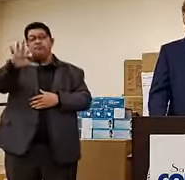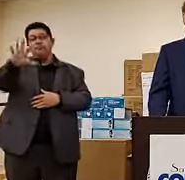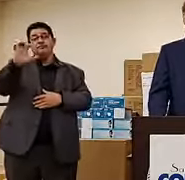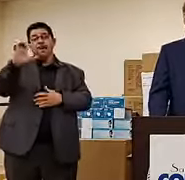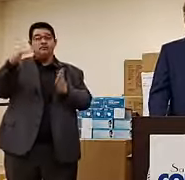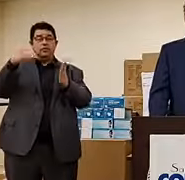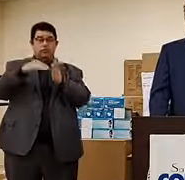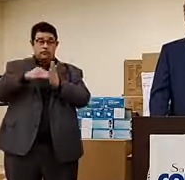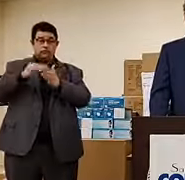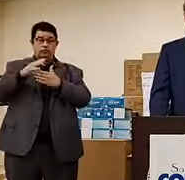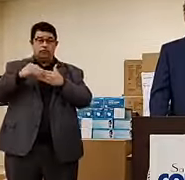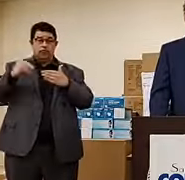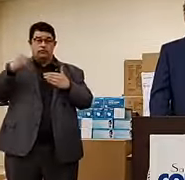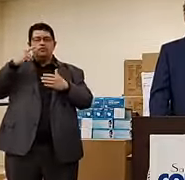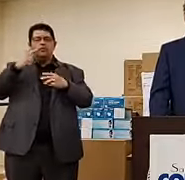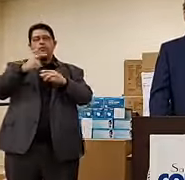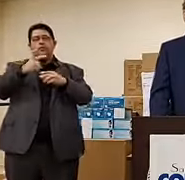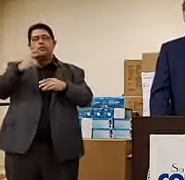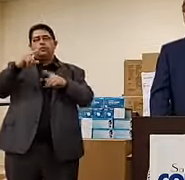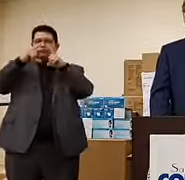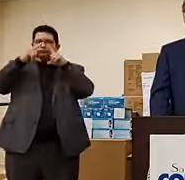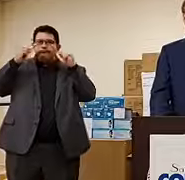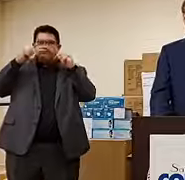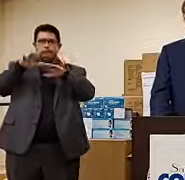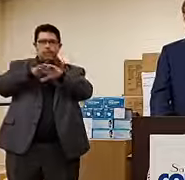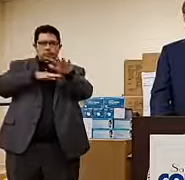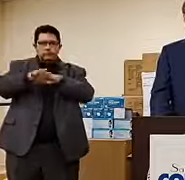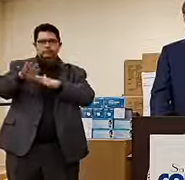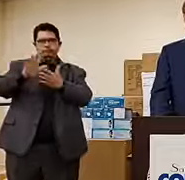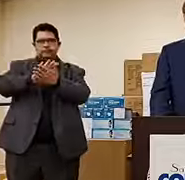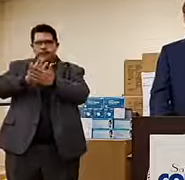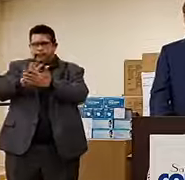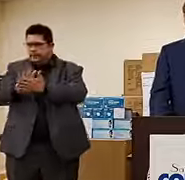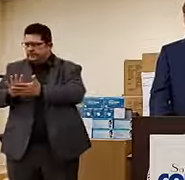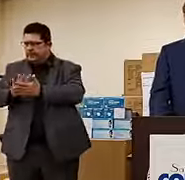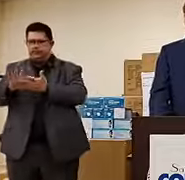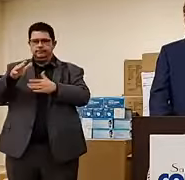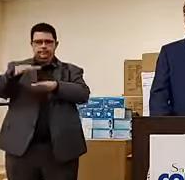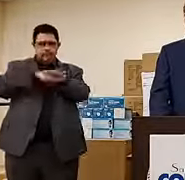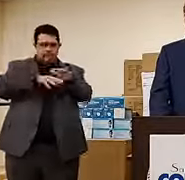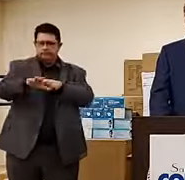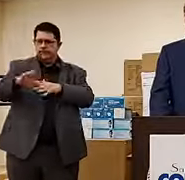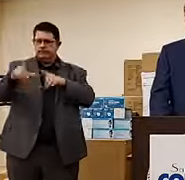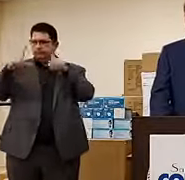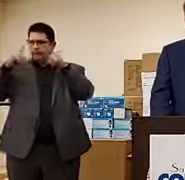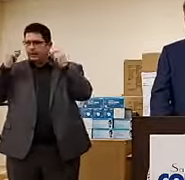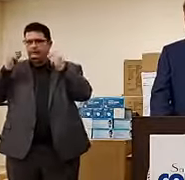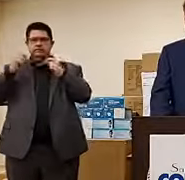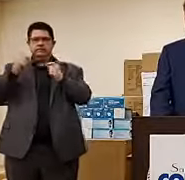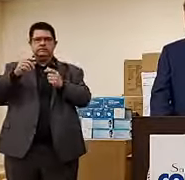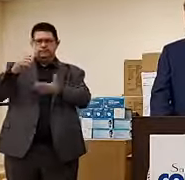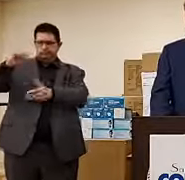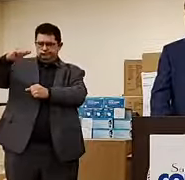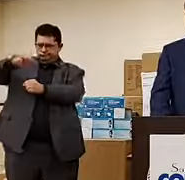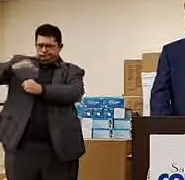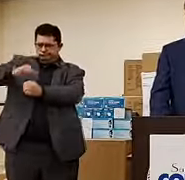$500,000 will be used to provide personal protective equipment, cleaning supplies, gloves, masks, and hand